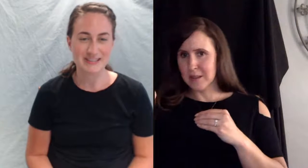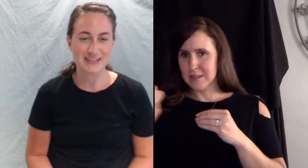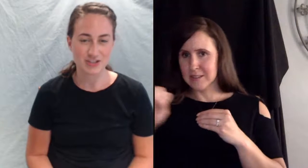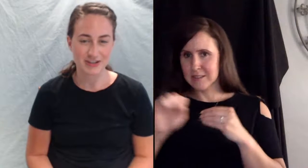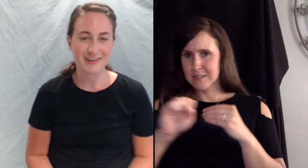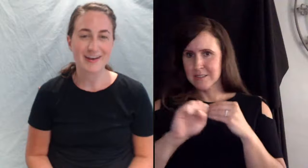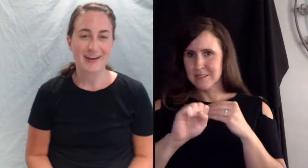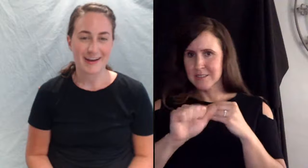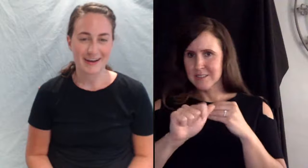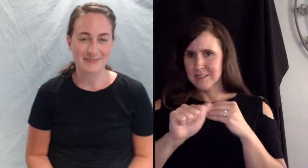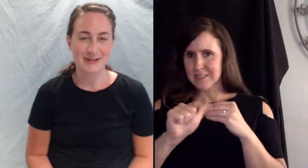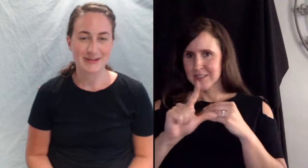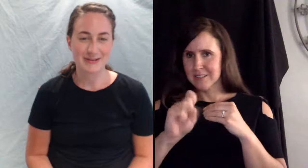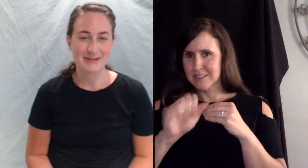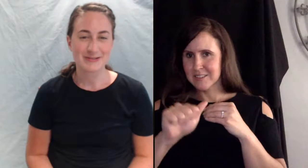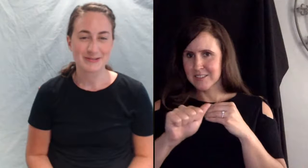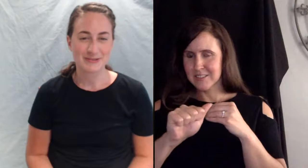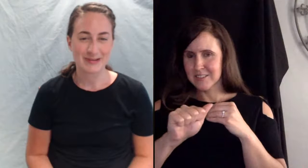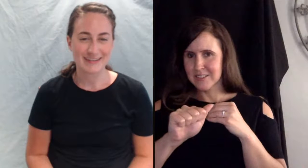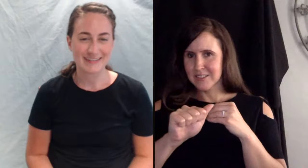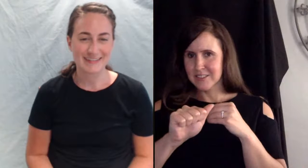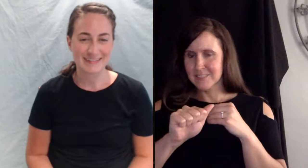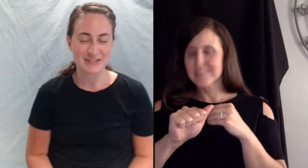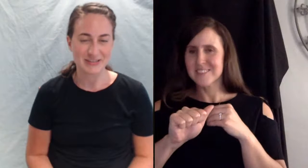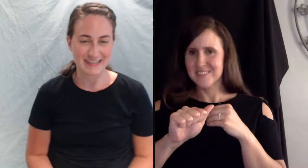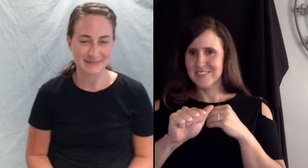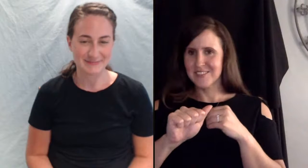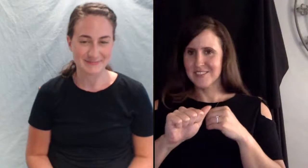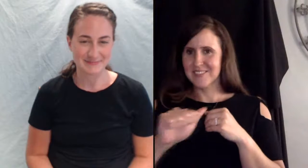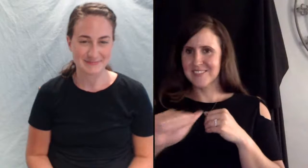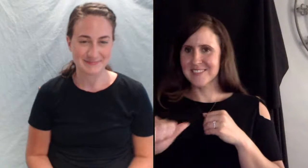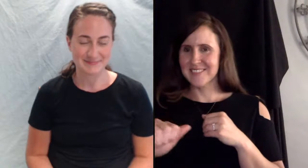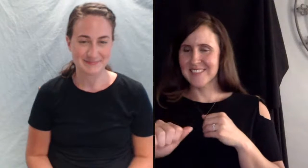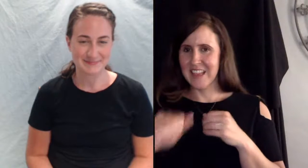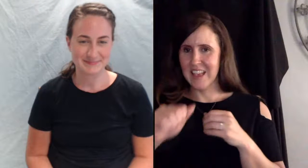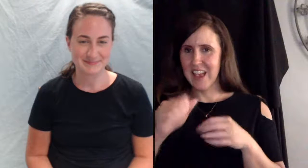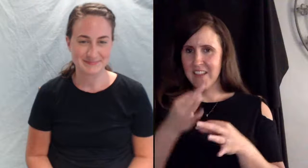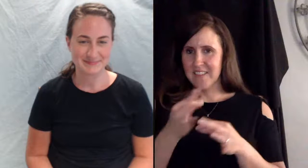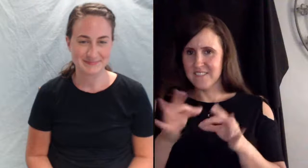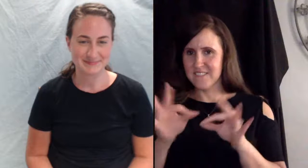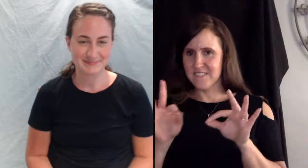She will be teaching Cuban Salsa,